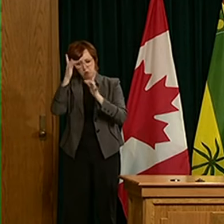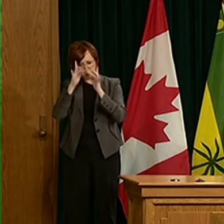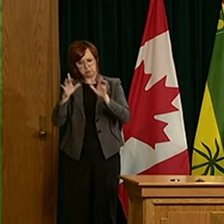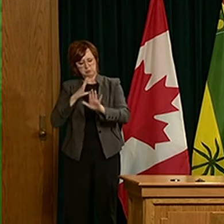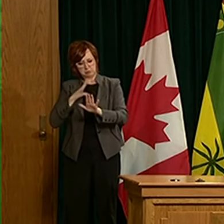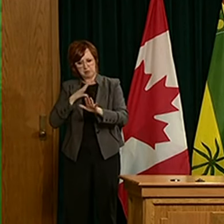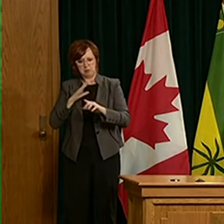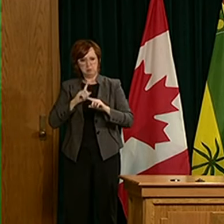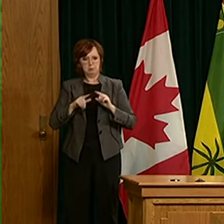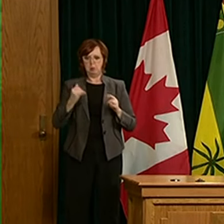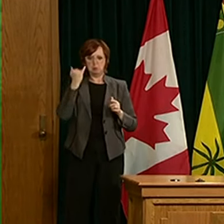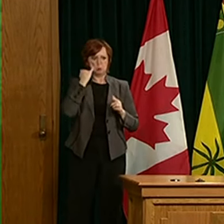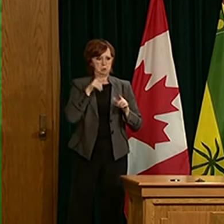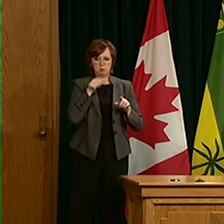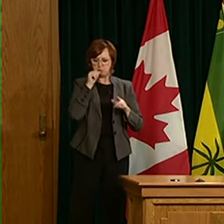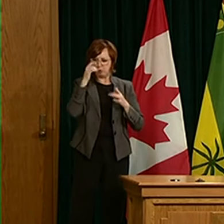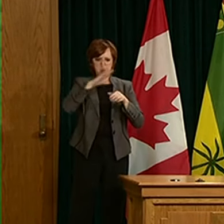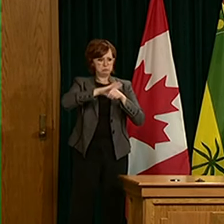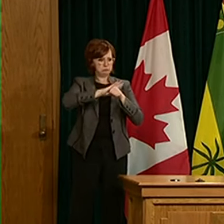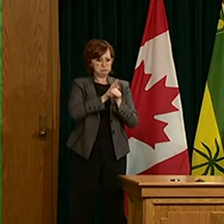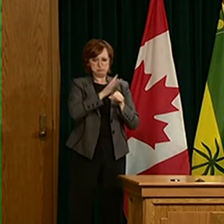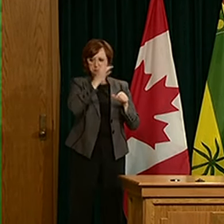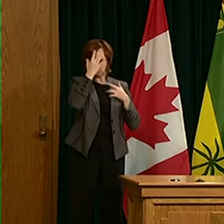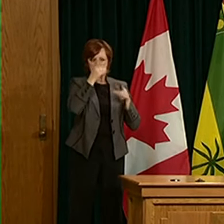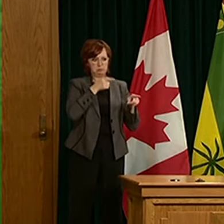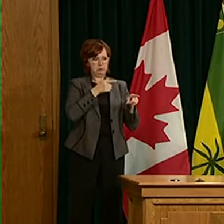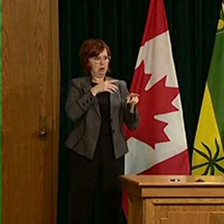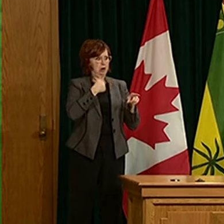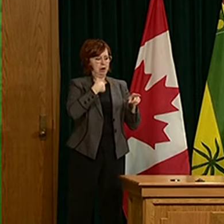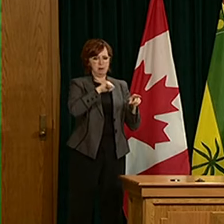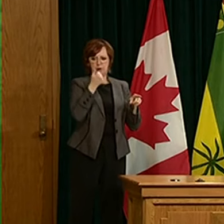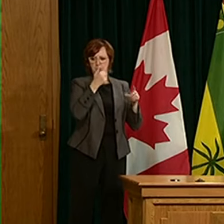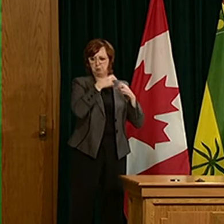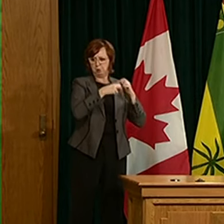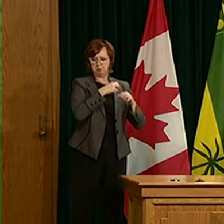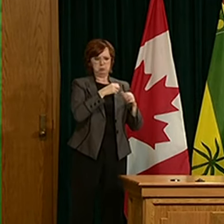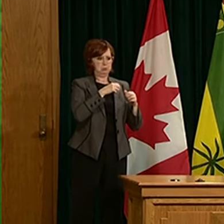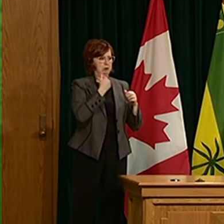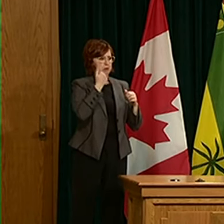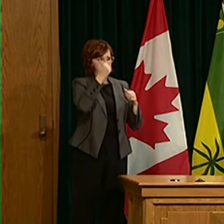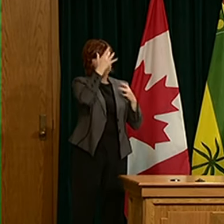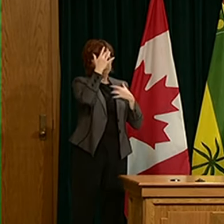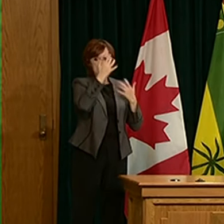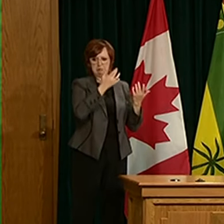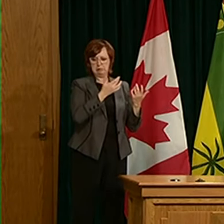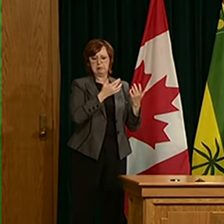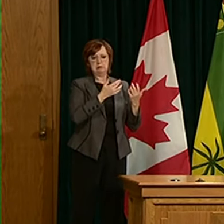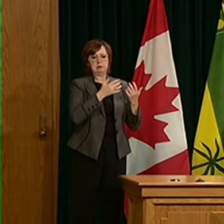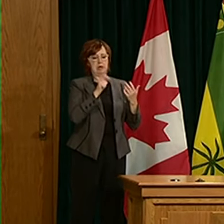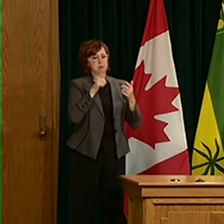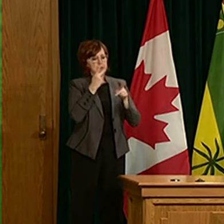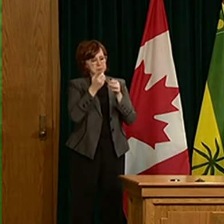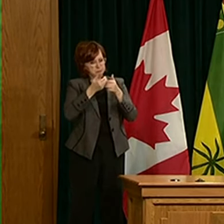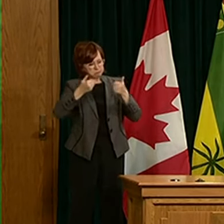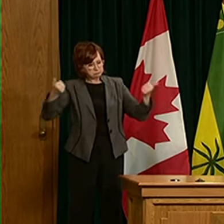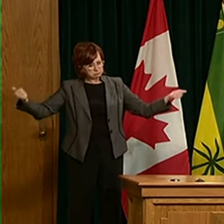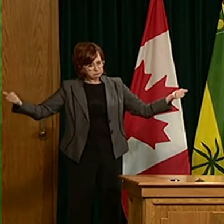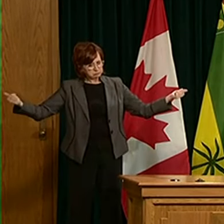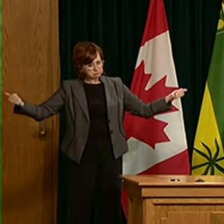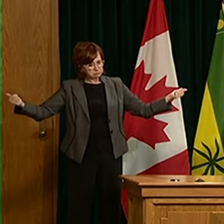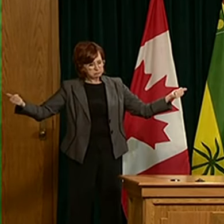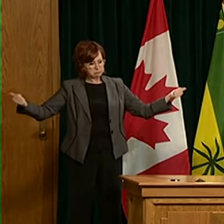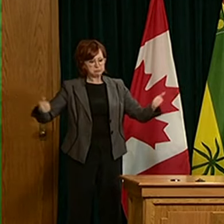disruptions to what we would consider normal health services delivery, and we've already seen that with a province-wide slowdown of a